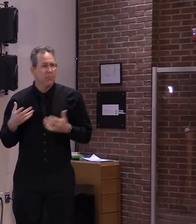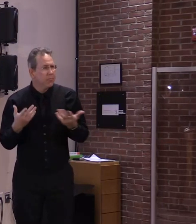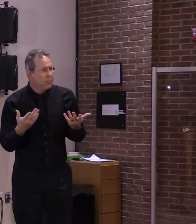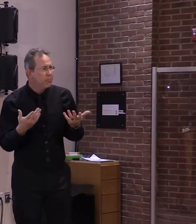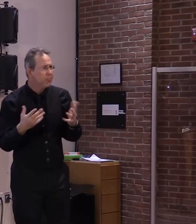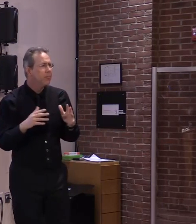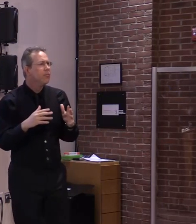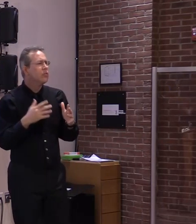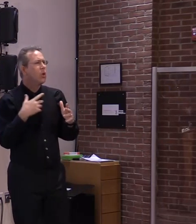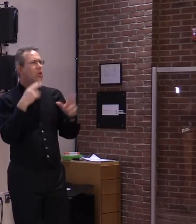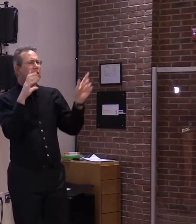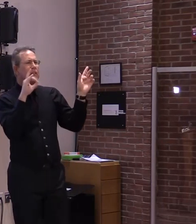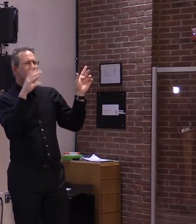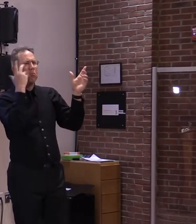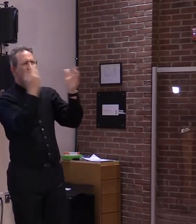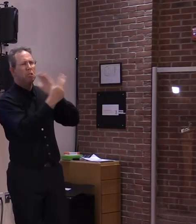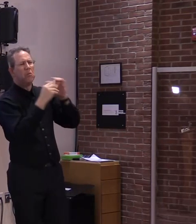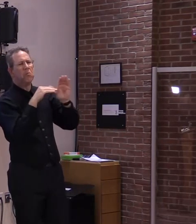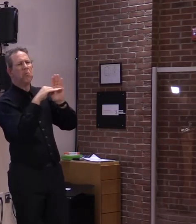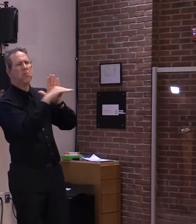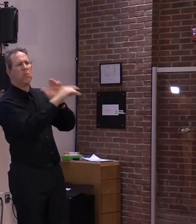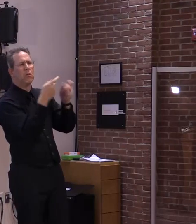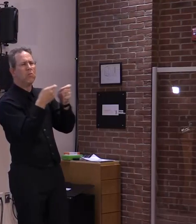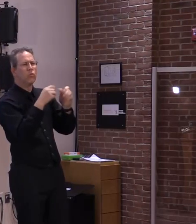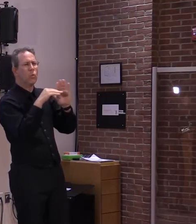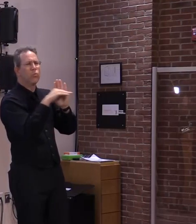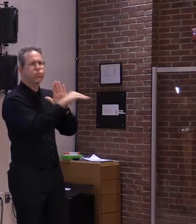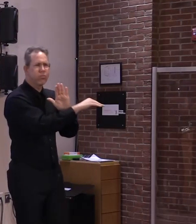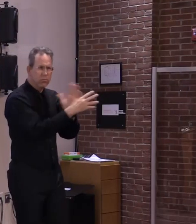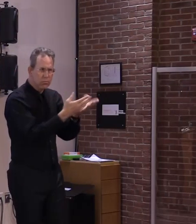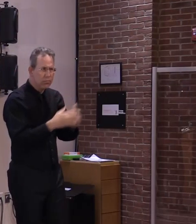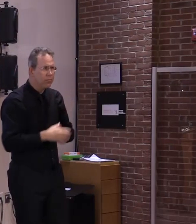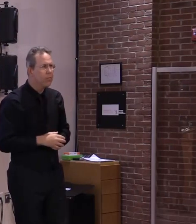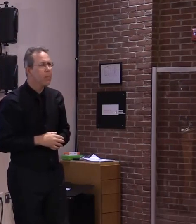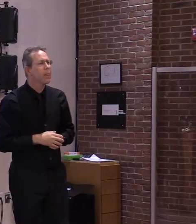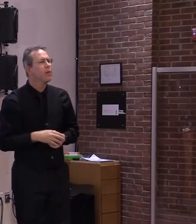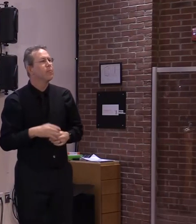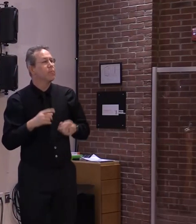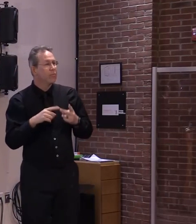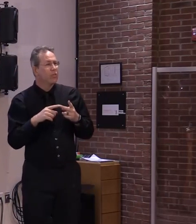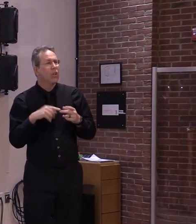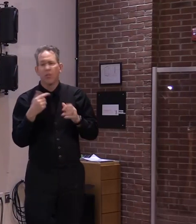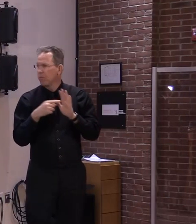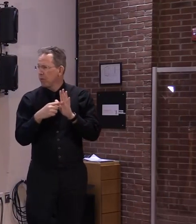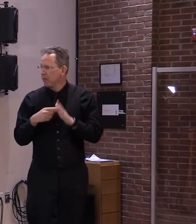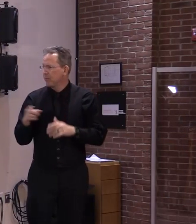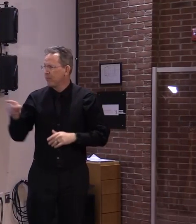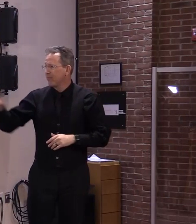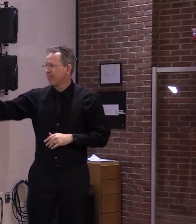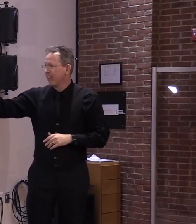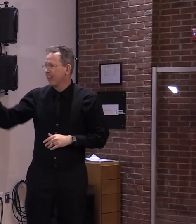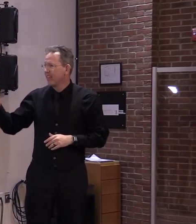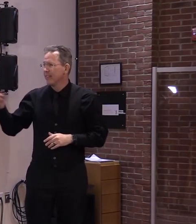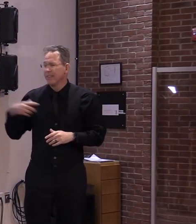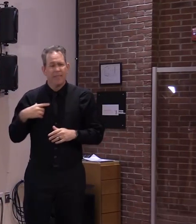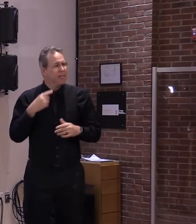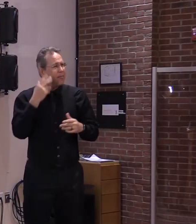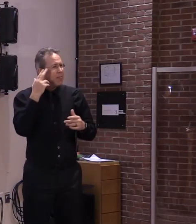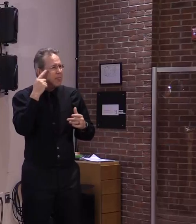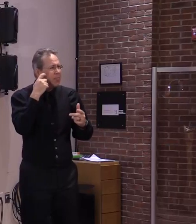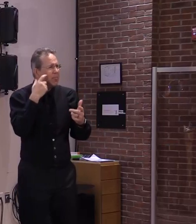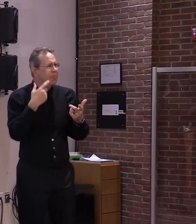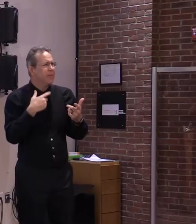throughout the month of April. However, the Oliver Wyman model, which we have used since the beginning of the pandemic, anticipates cases will